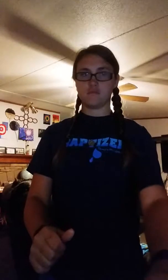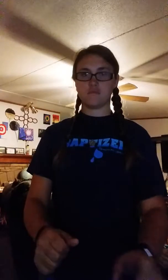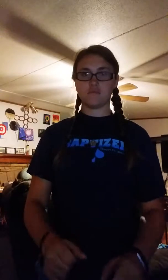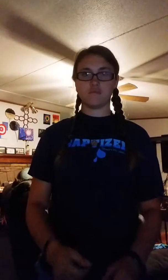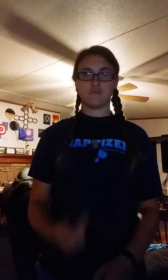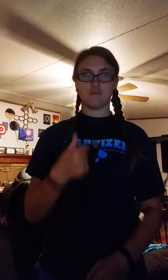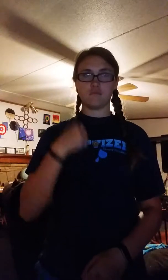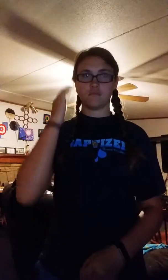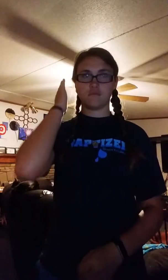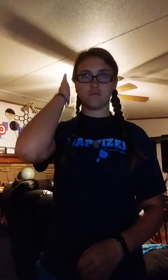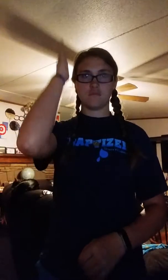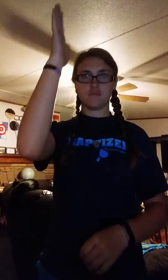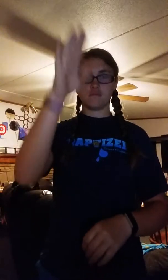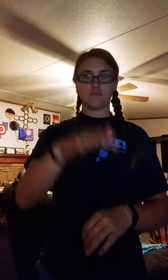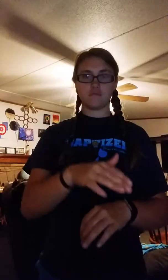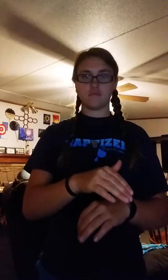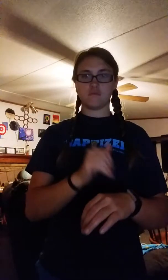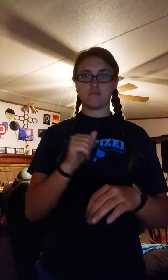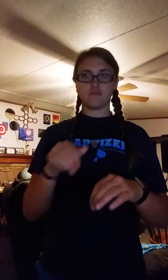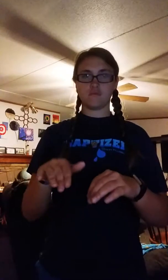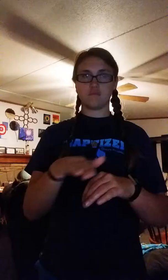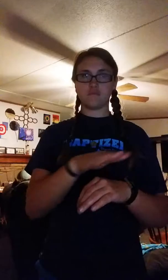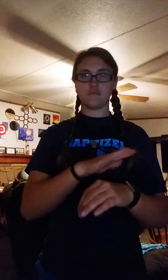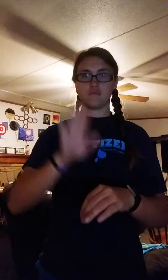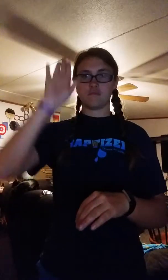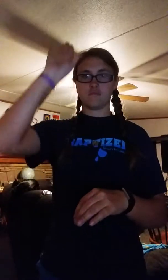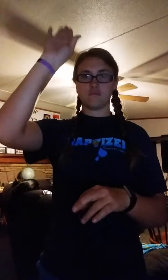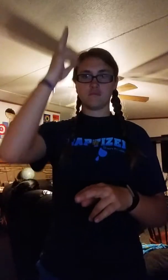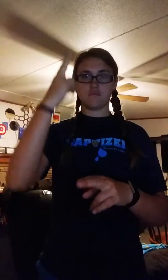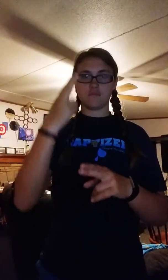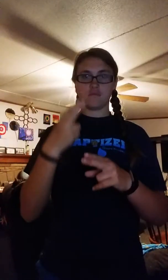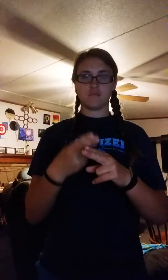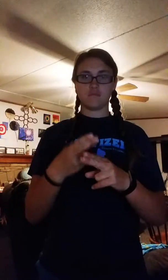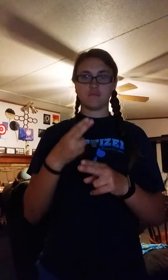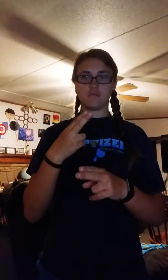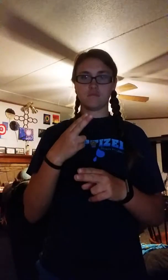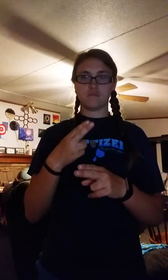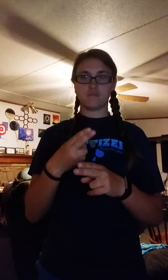And I will call upon your name